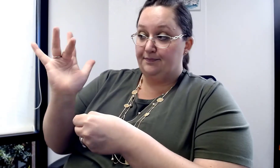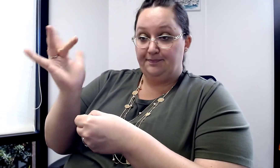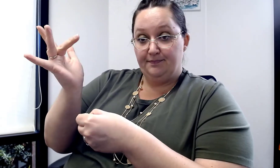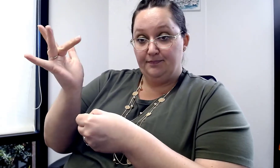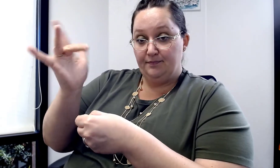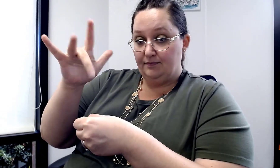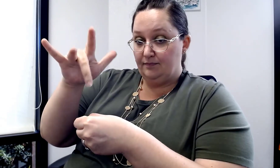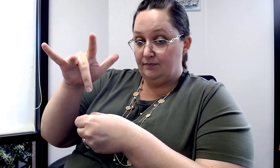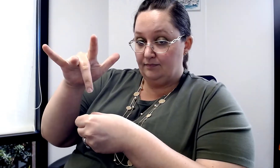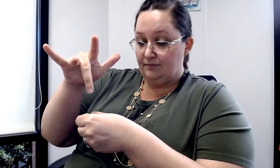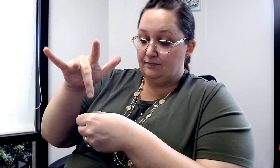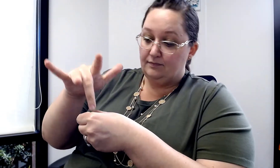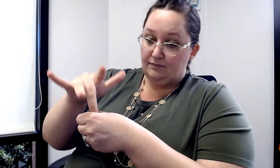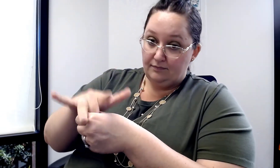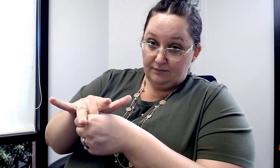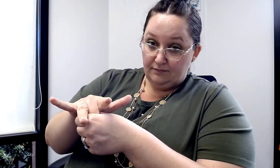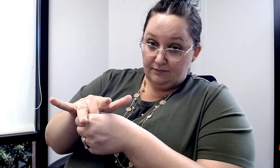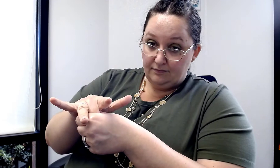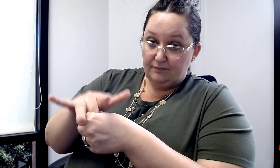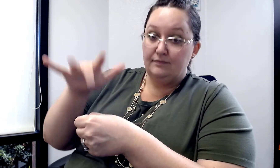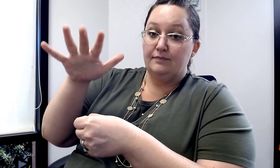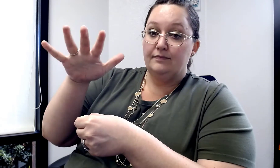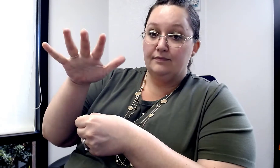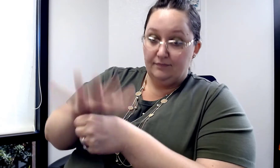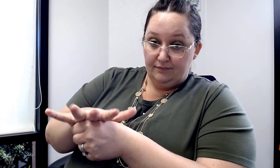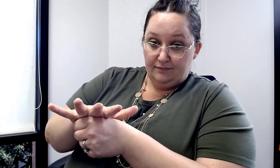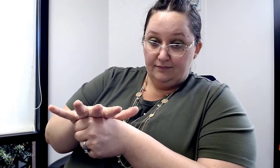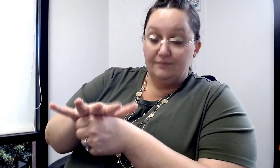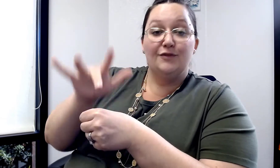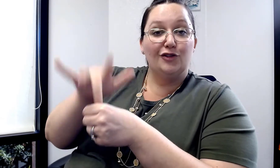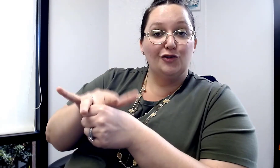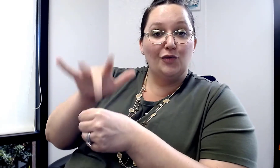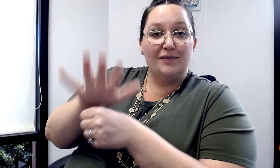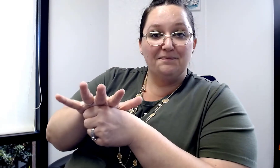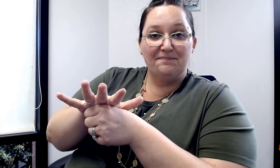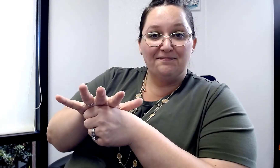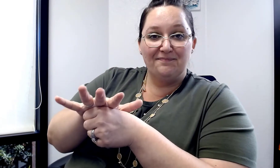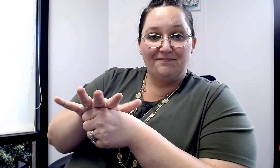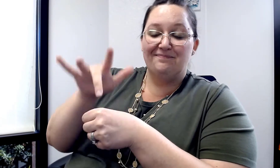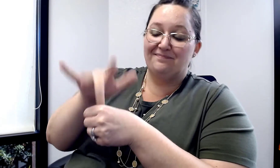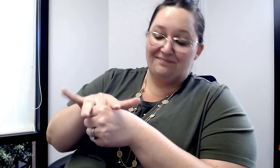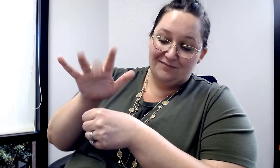All right, non-dominant is an O. Your dominant is going from an open 8 to a 5.